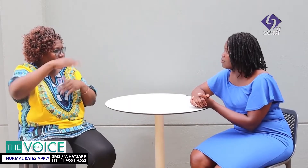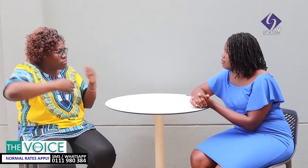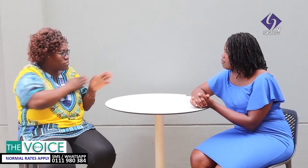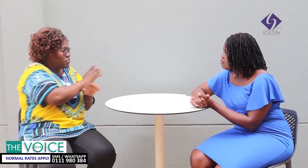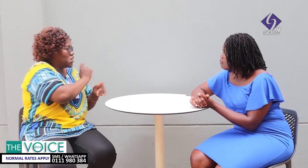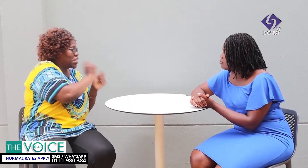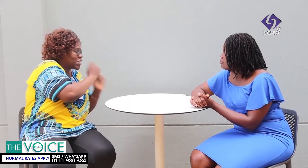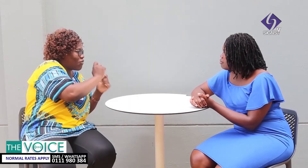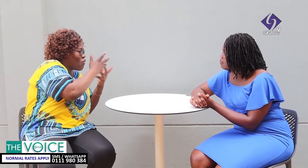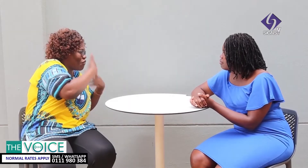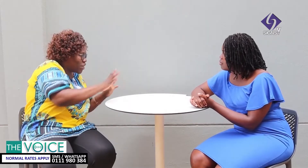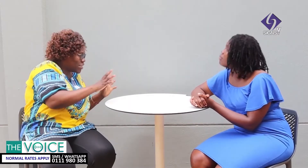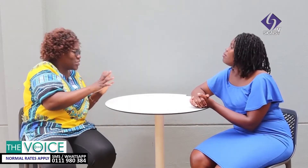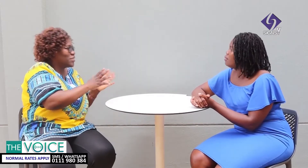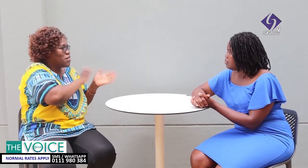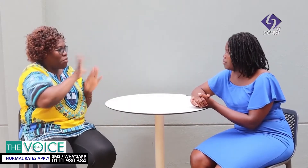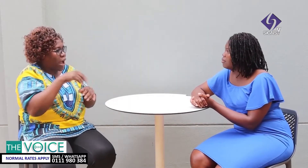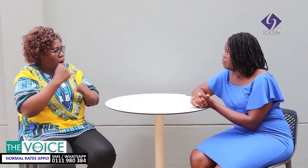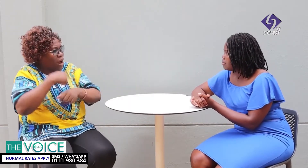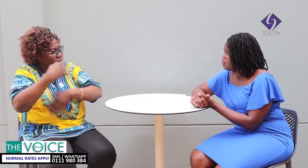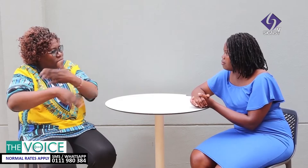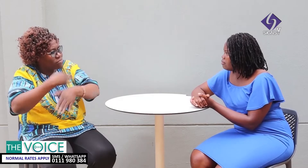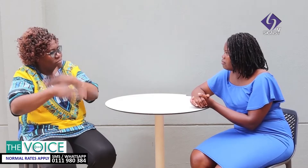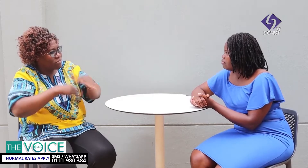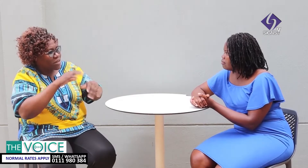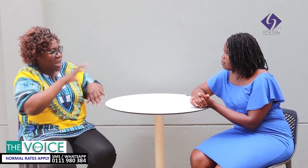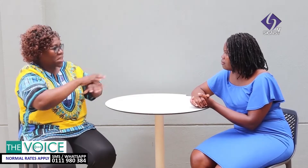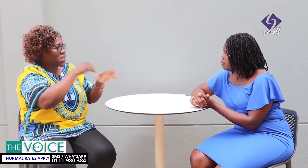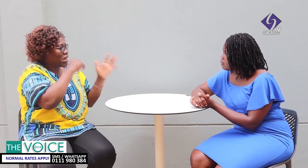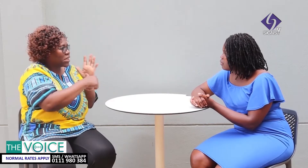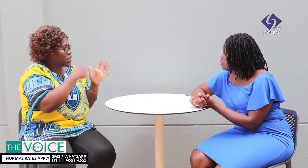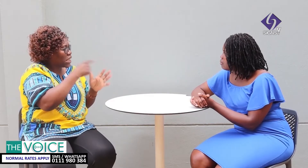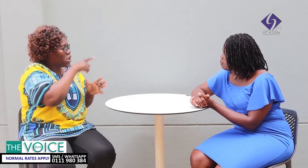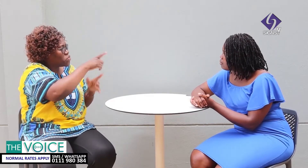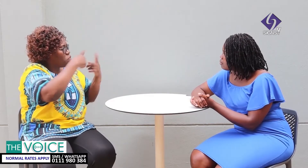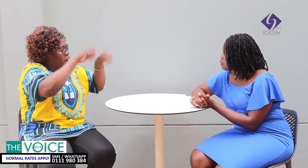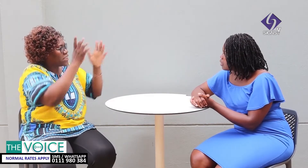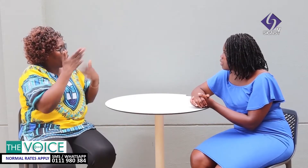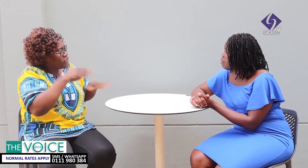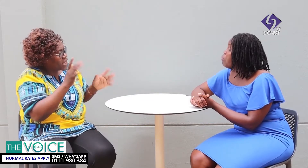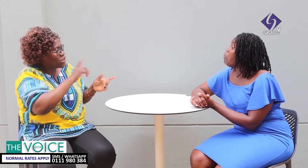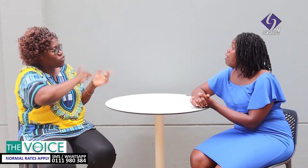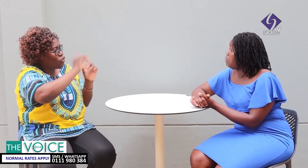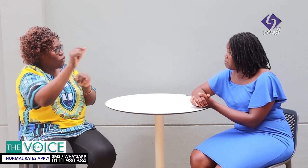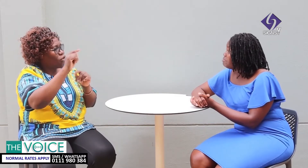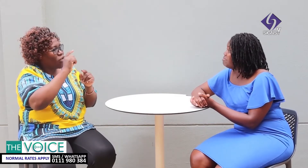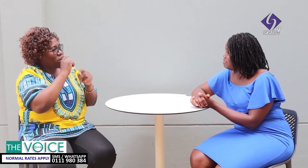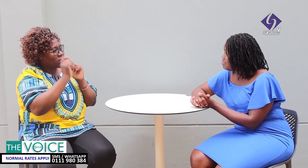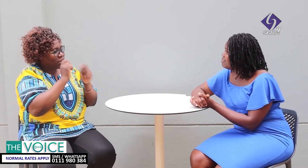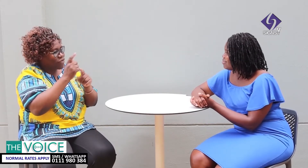got posted. I was actually working with different people. I would go to the side for some interviews and training and continue teaching on the